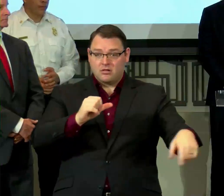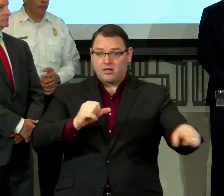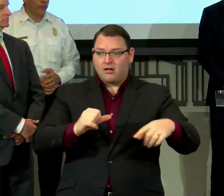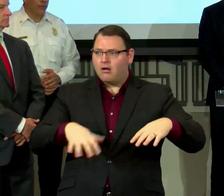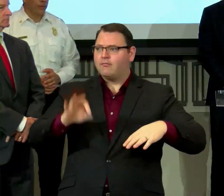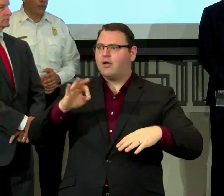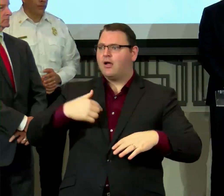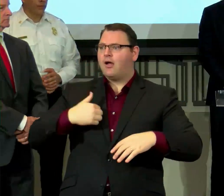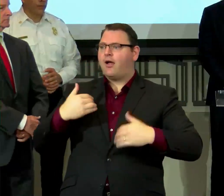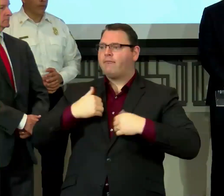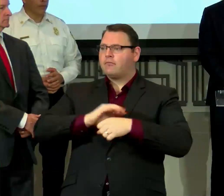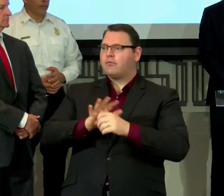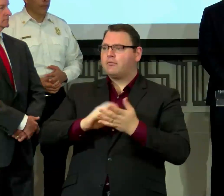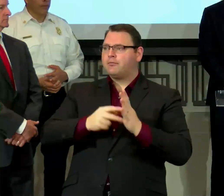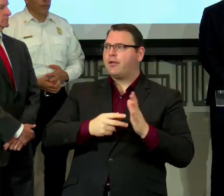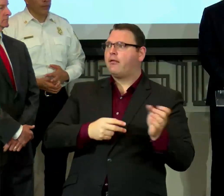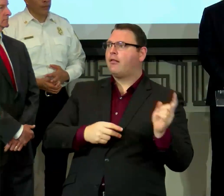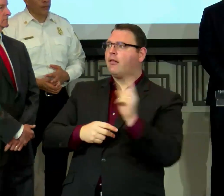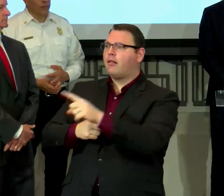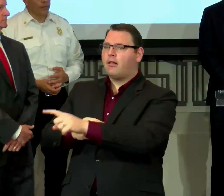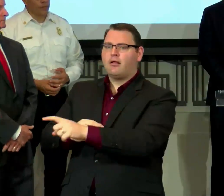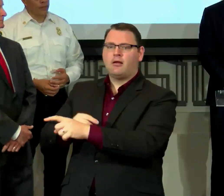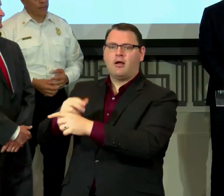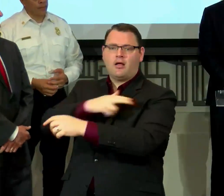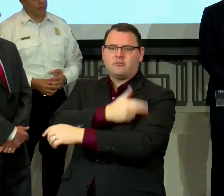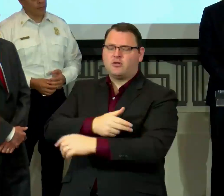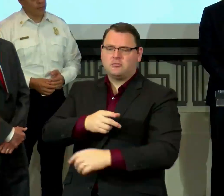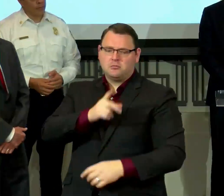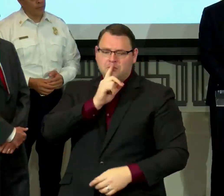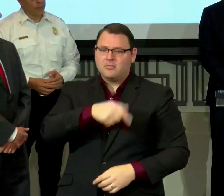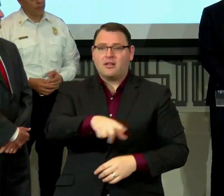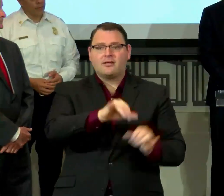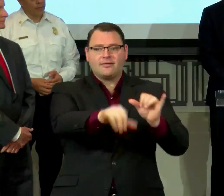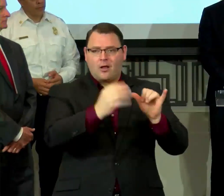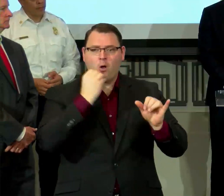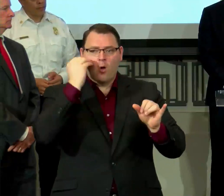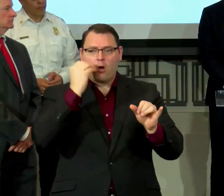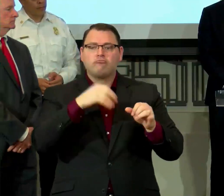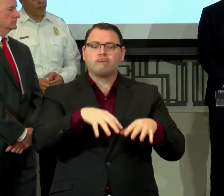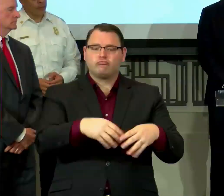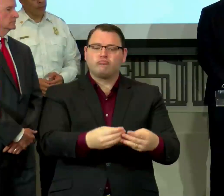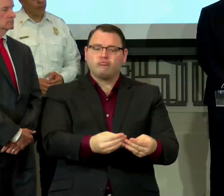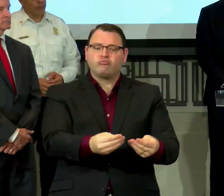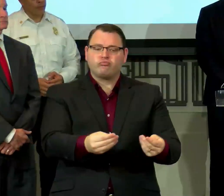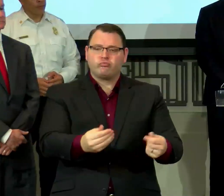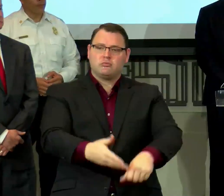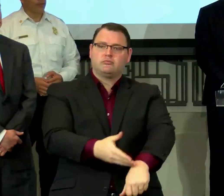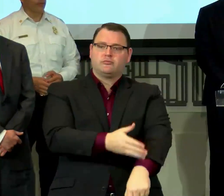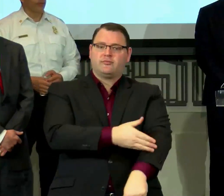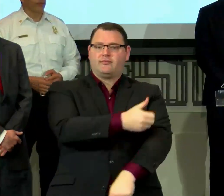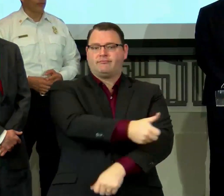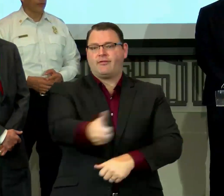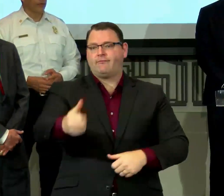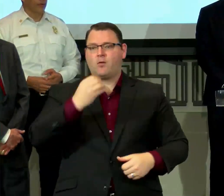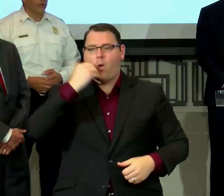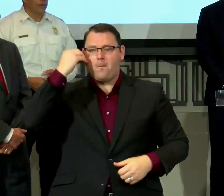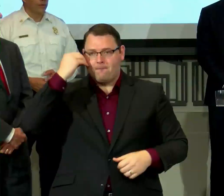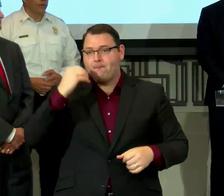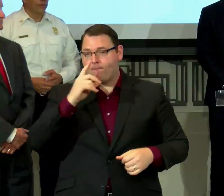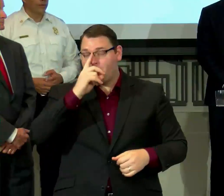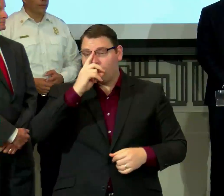so, and then I want to emphasize again, because I keep hearing these different reports, people who may be traveling, for example, going